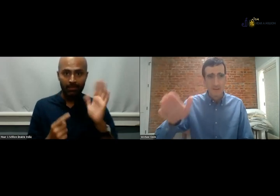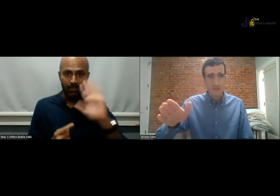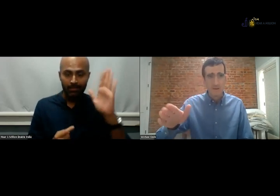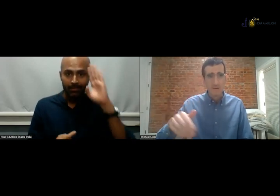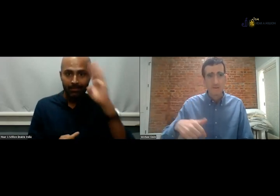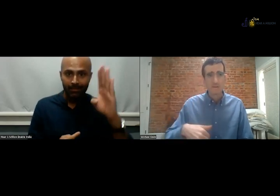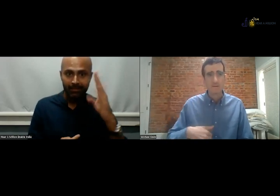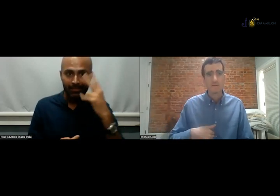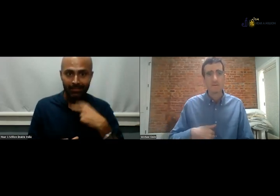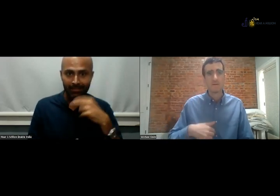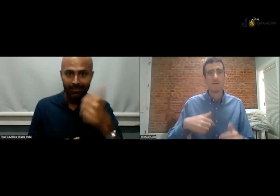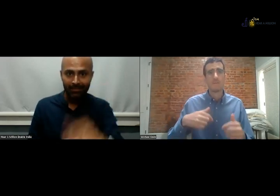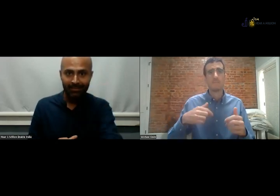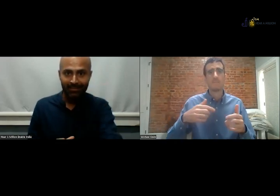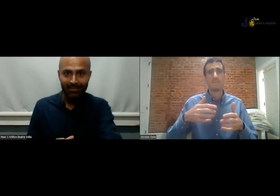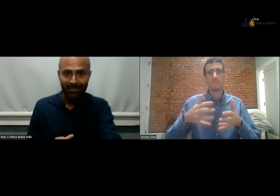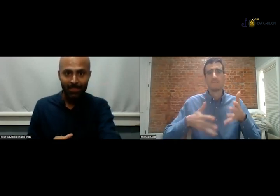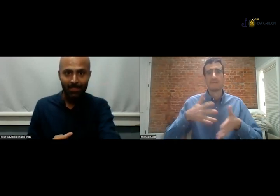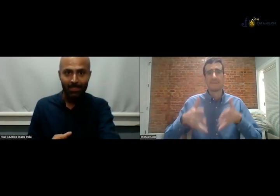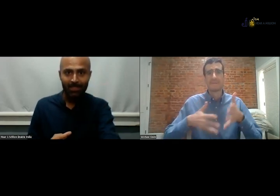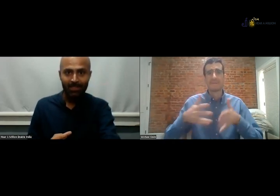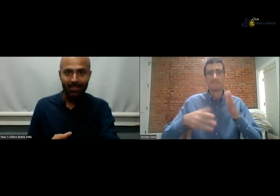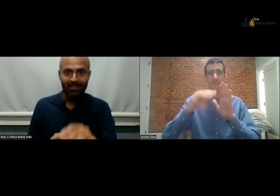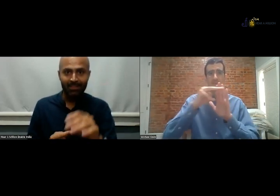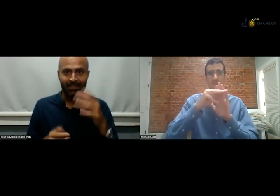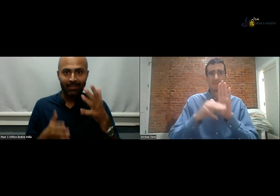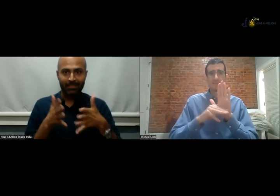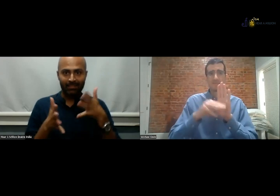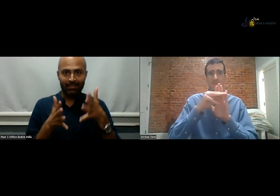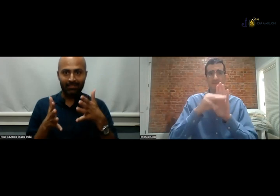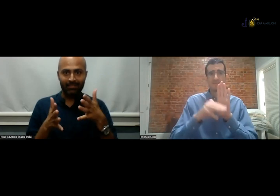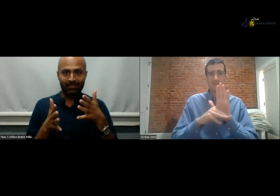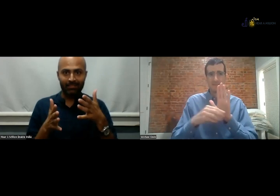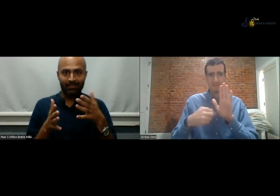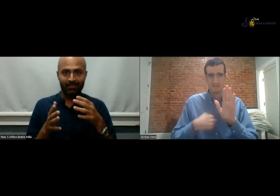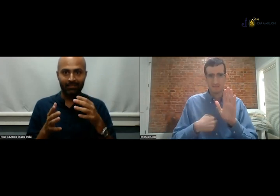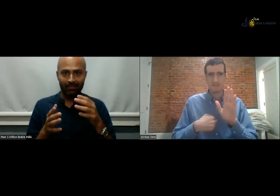So, hello, Michael, can you see me?